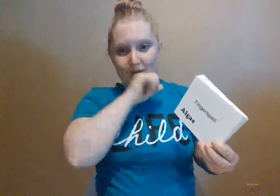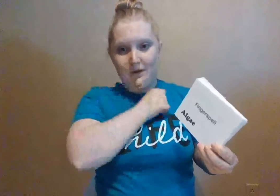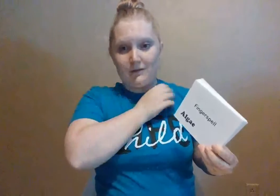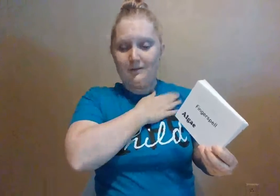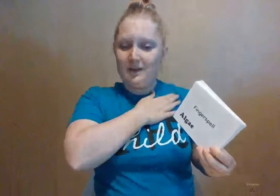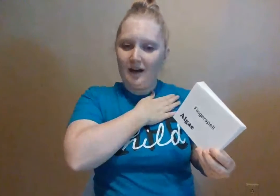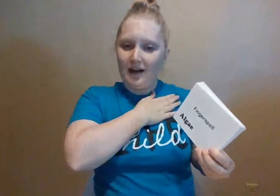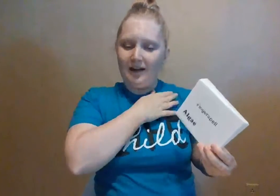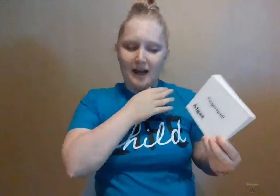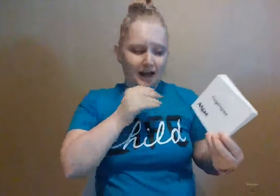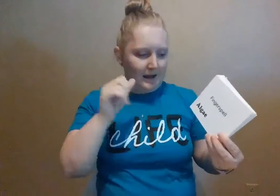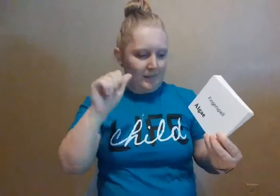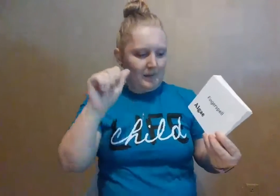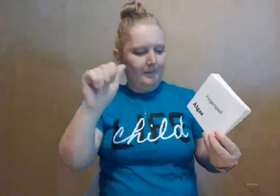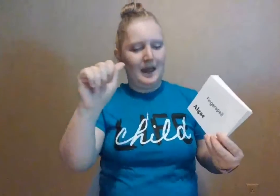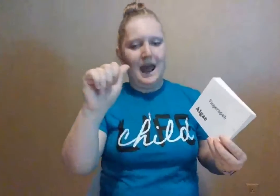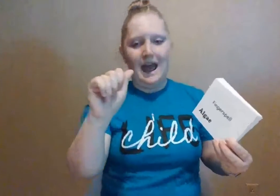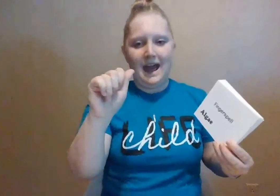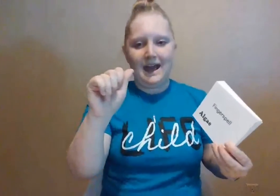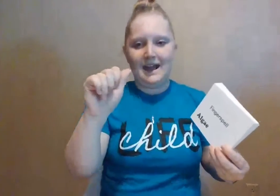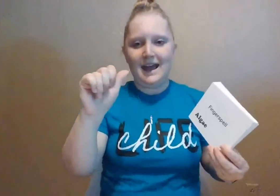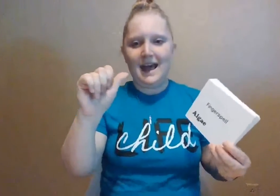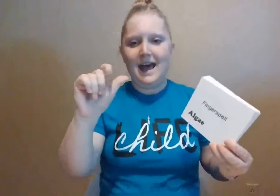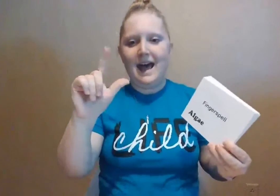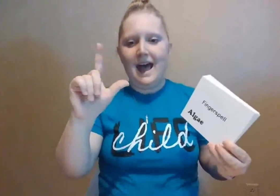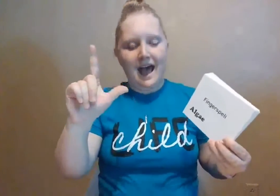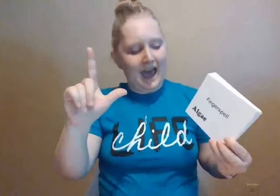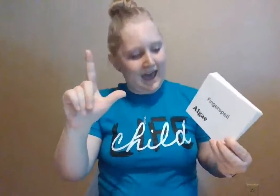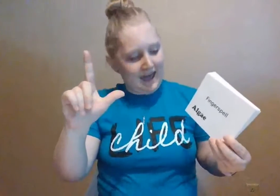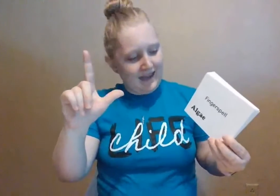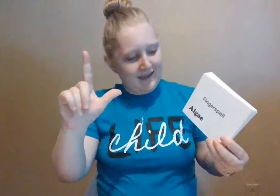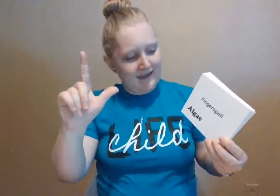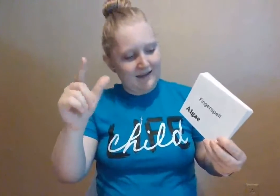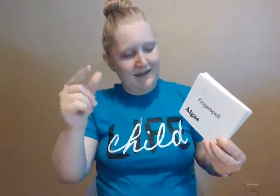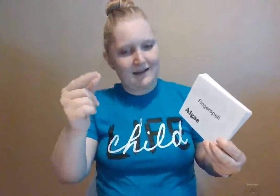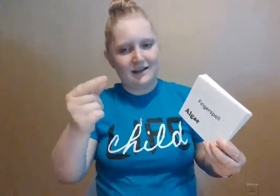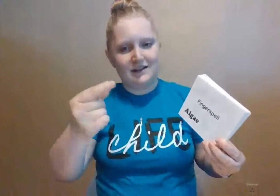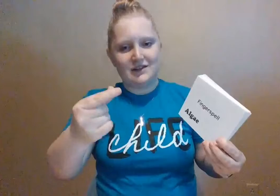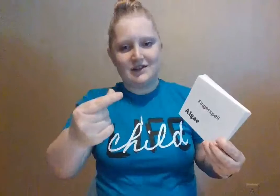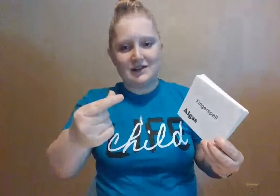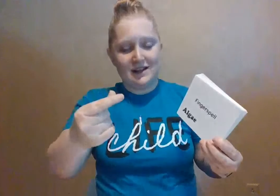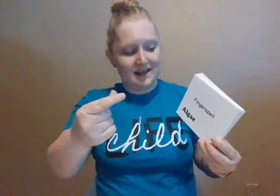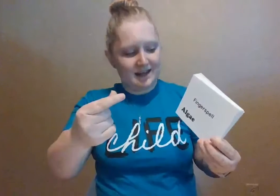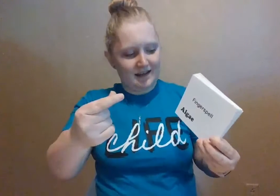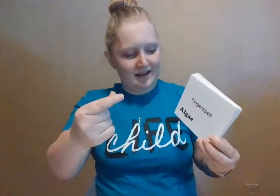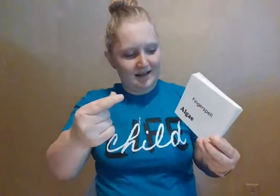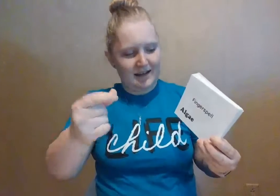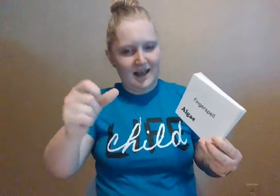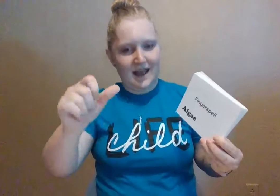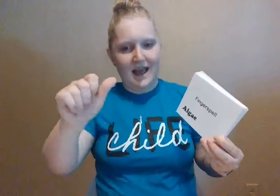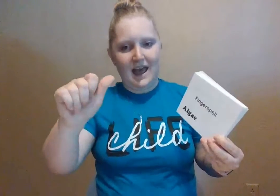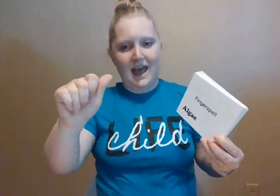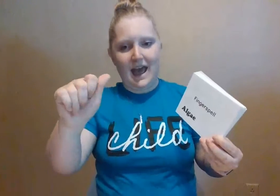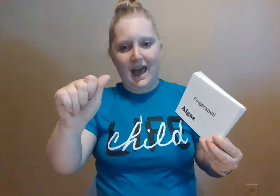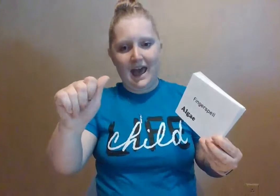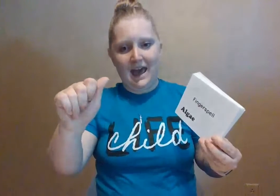Oh, sorry, I had a hiccup. A L G